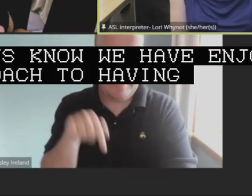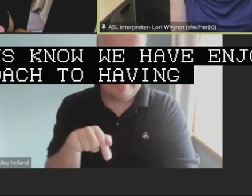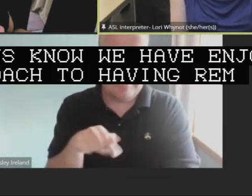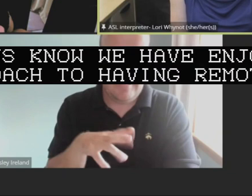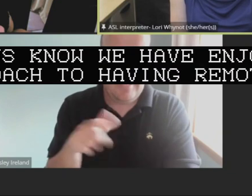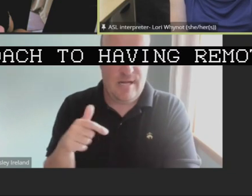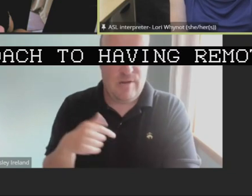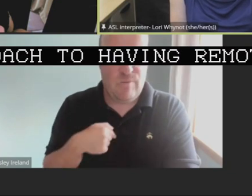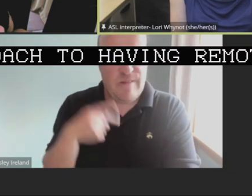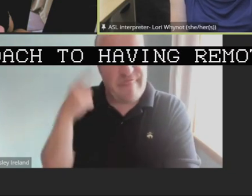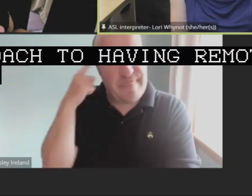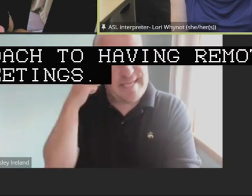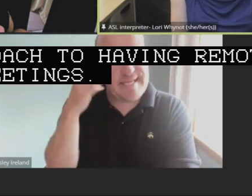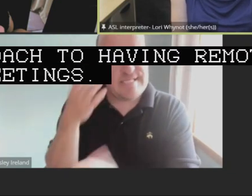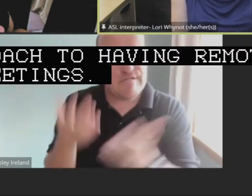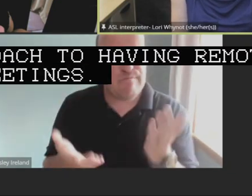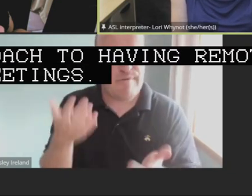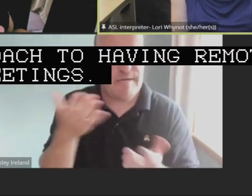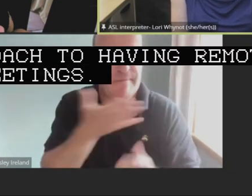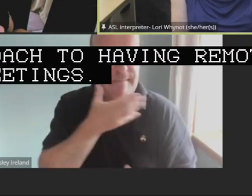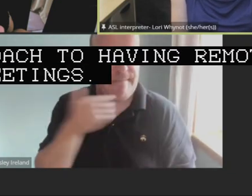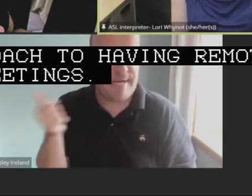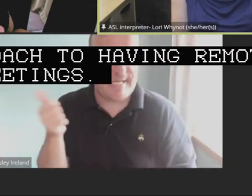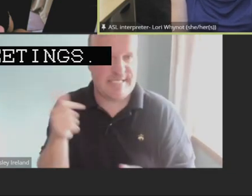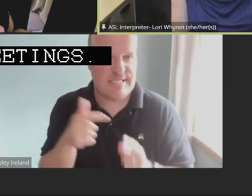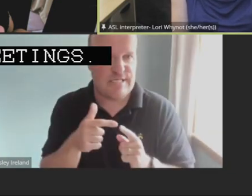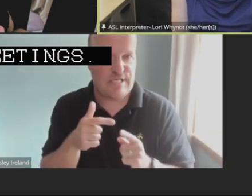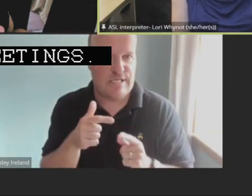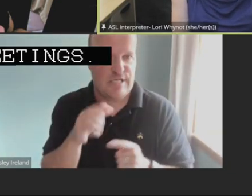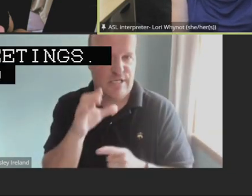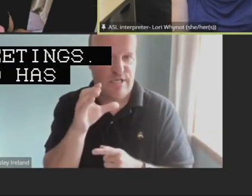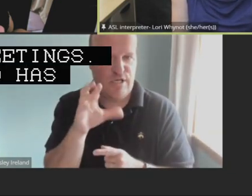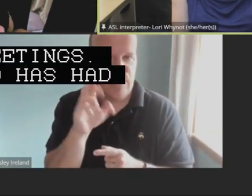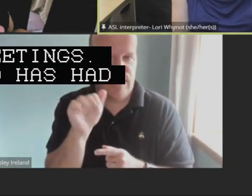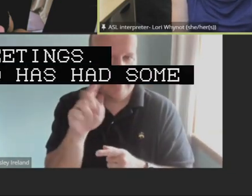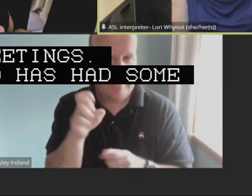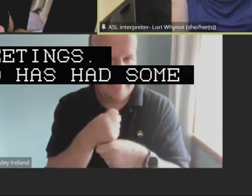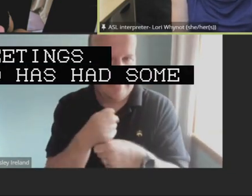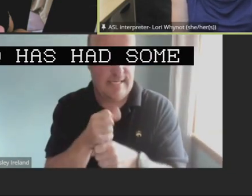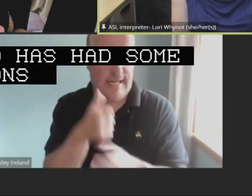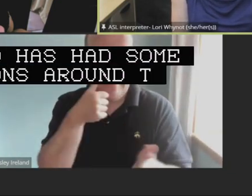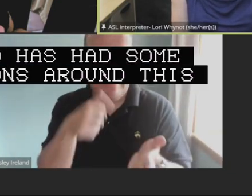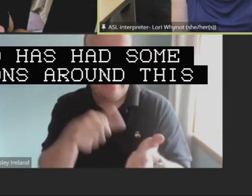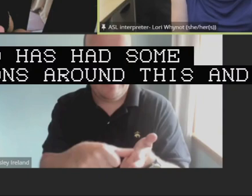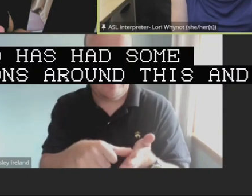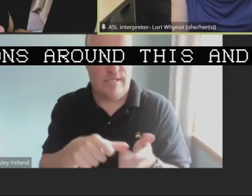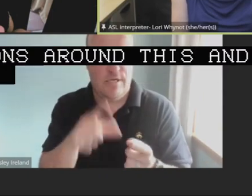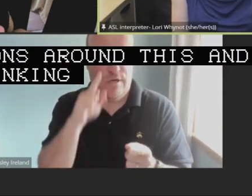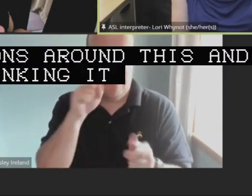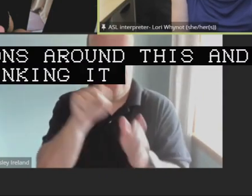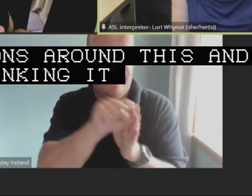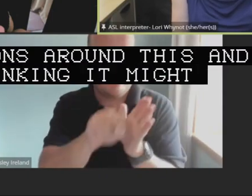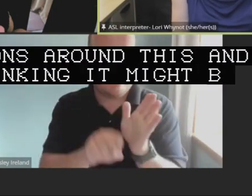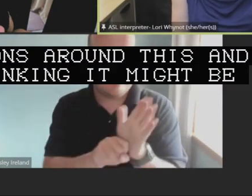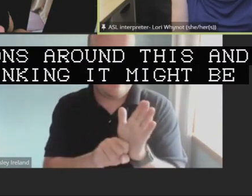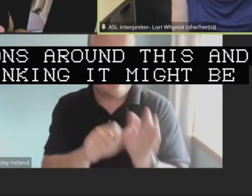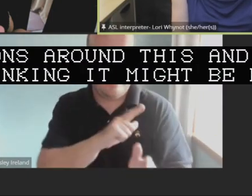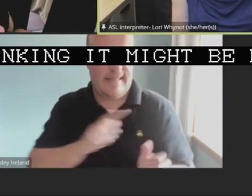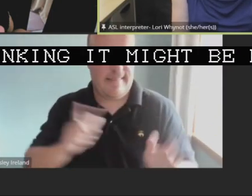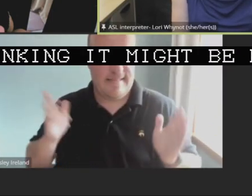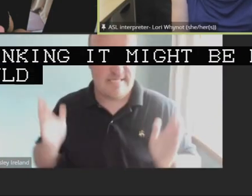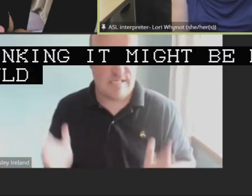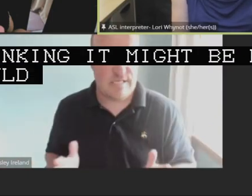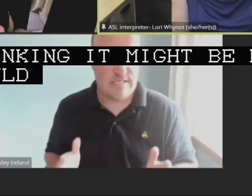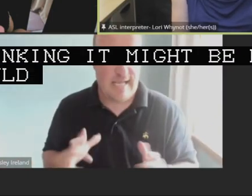And the executive board has had some discussions around this, and we're thinking that it might be best if we could create some form of a